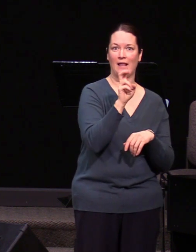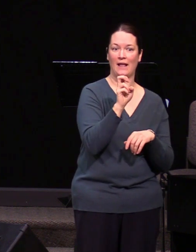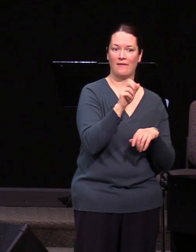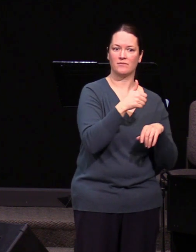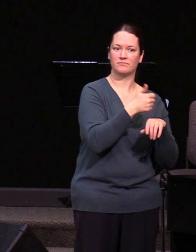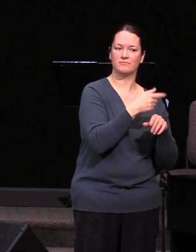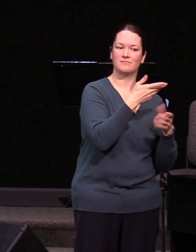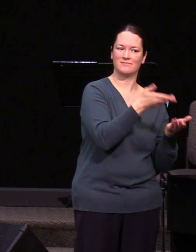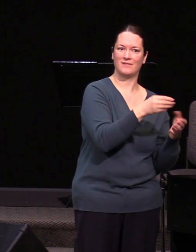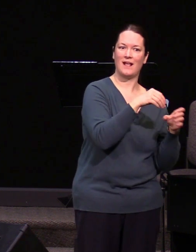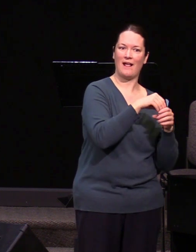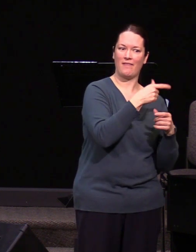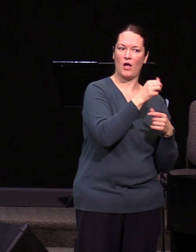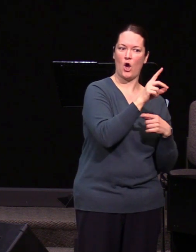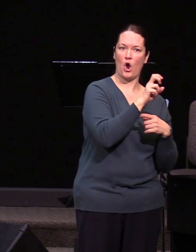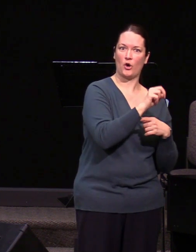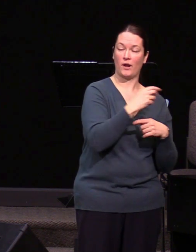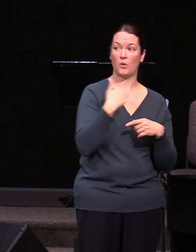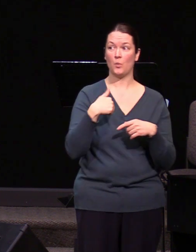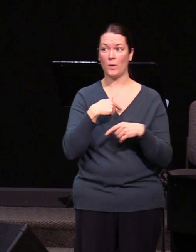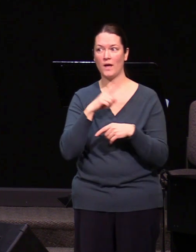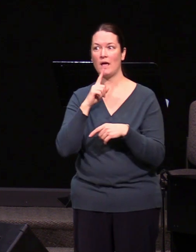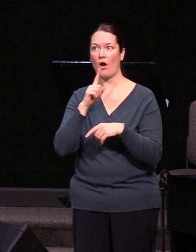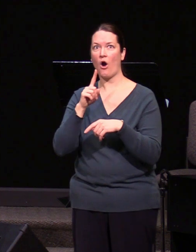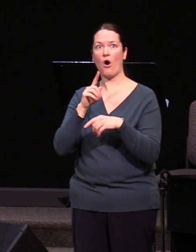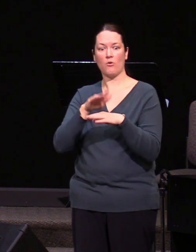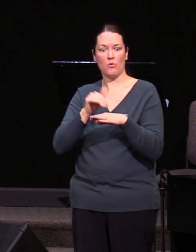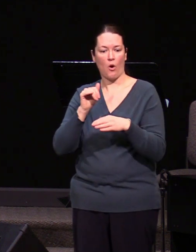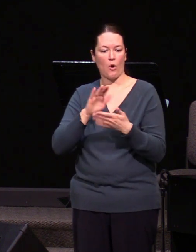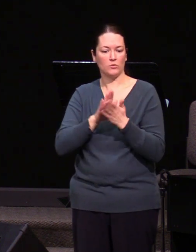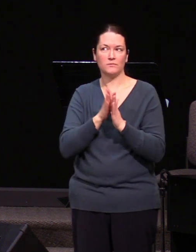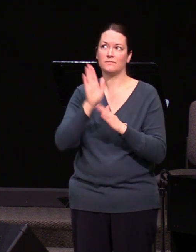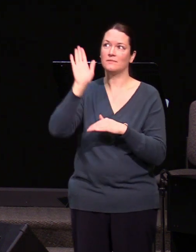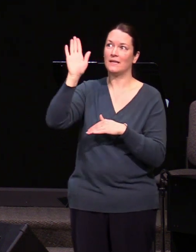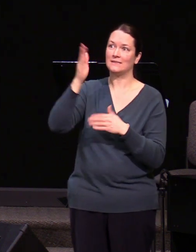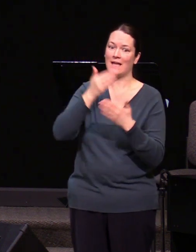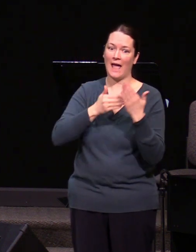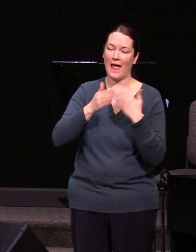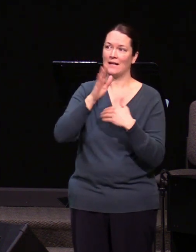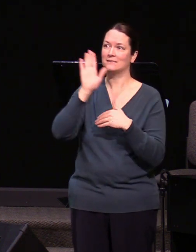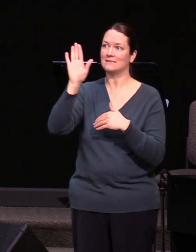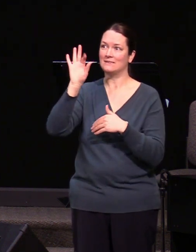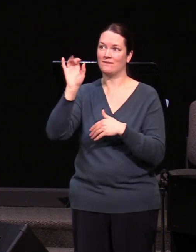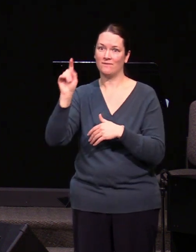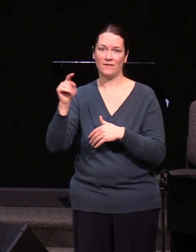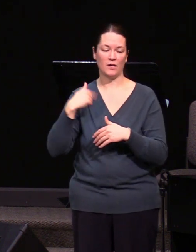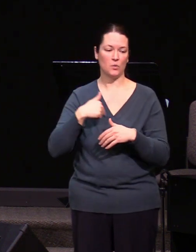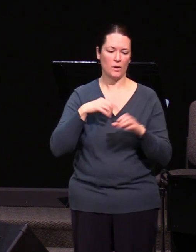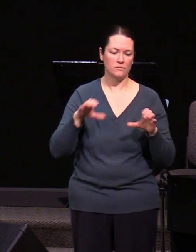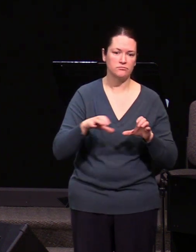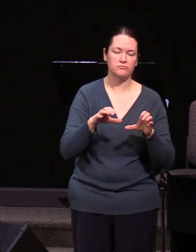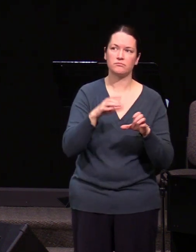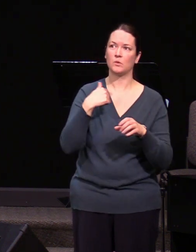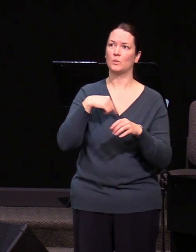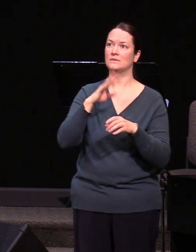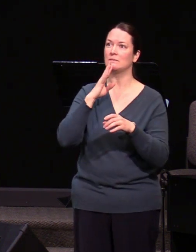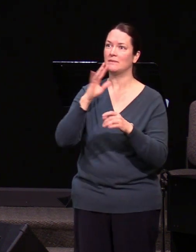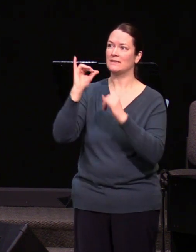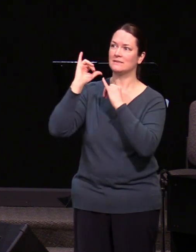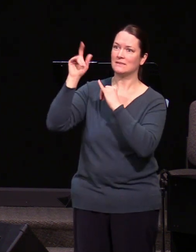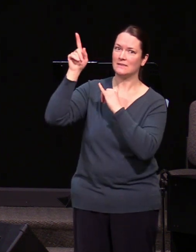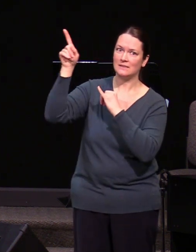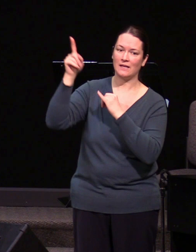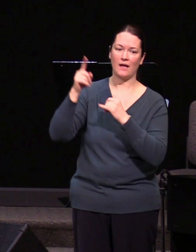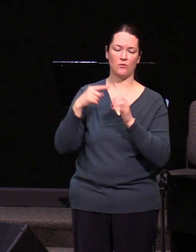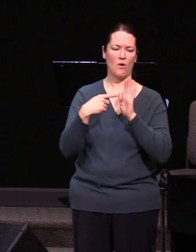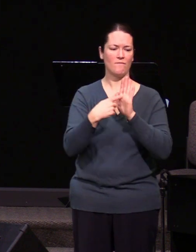We're called to act as God's hands and feet in creation, to speak as God speaks, to act as God acts, to reflect